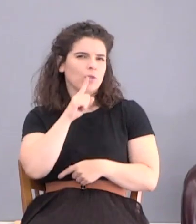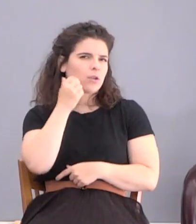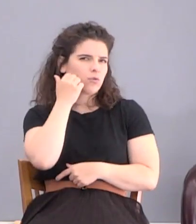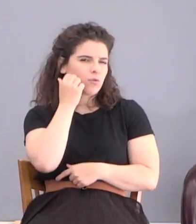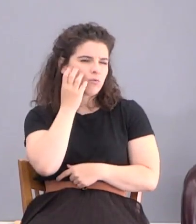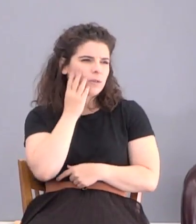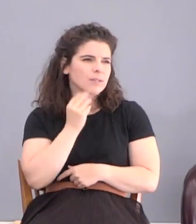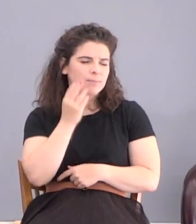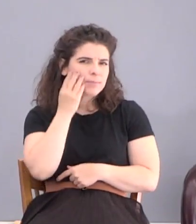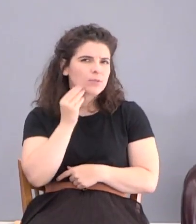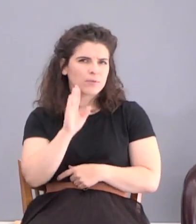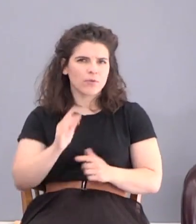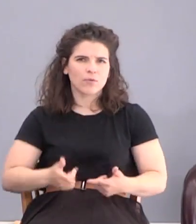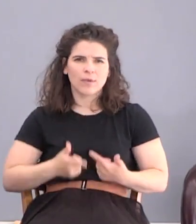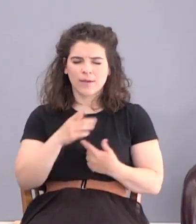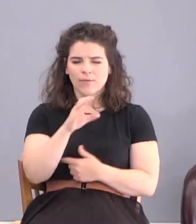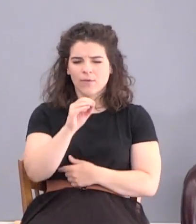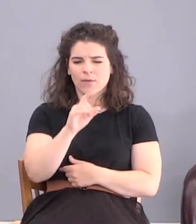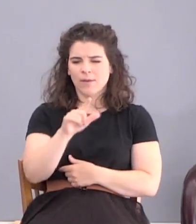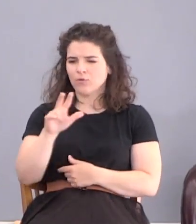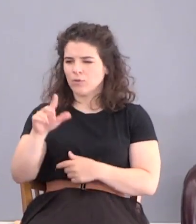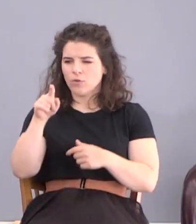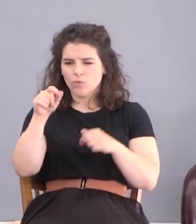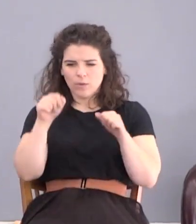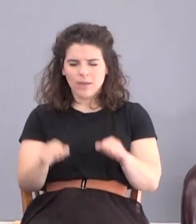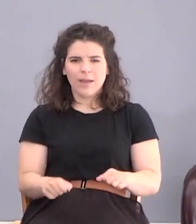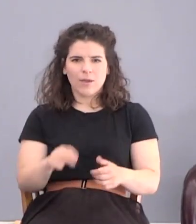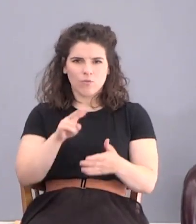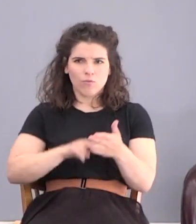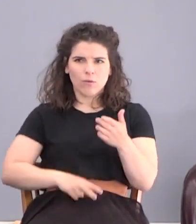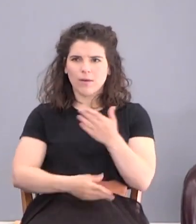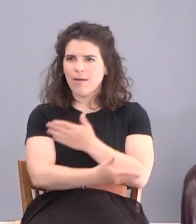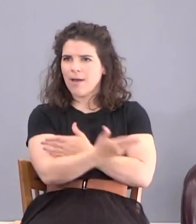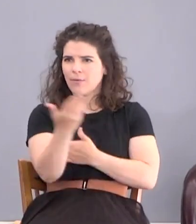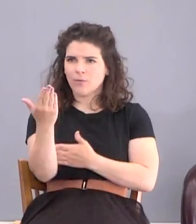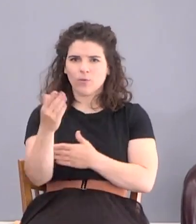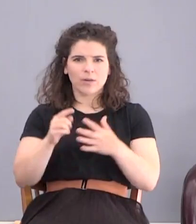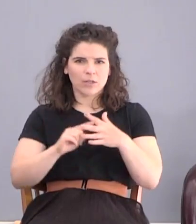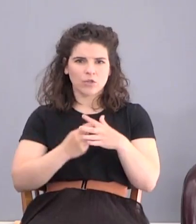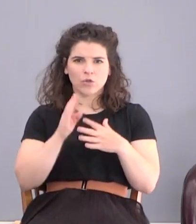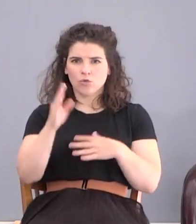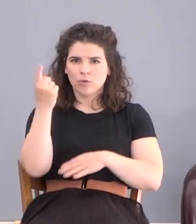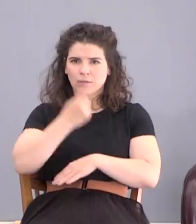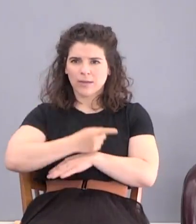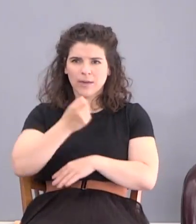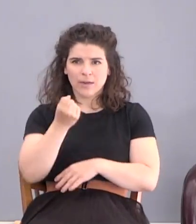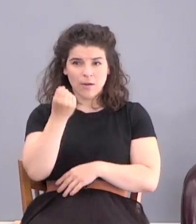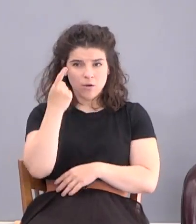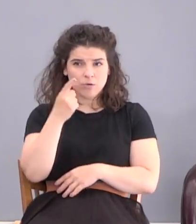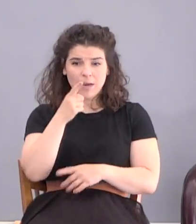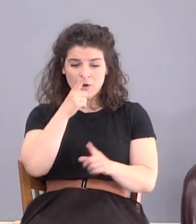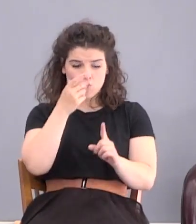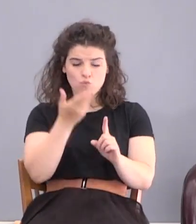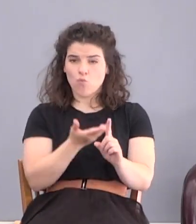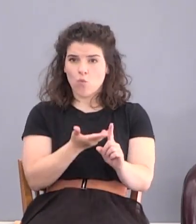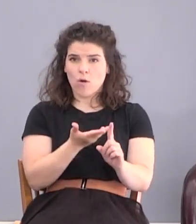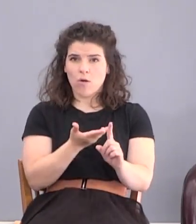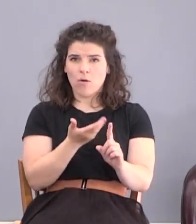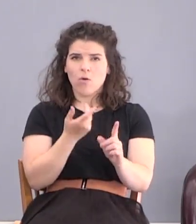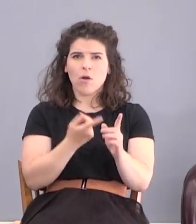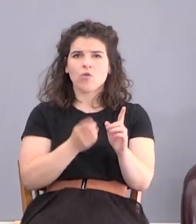could read every morning and that jump starts your day in understanding who you are and what you're supposed to do.